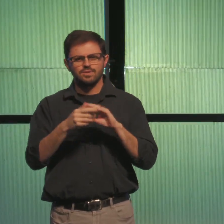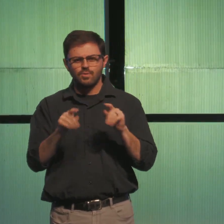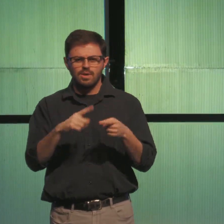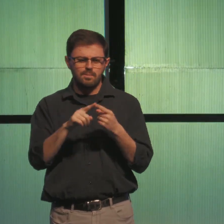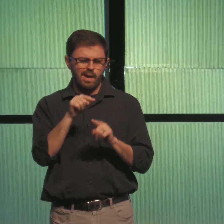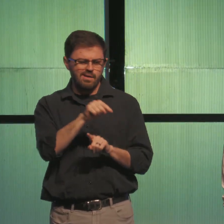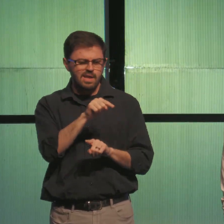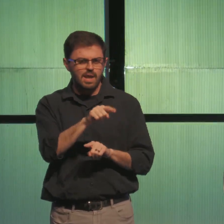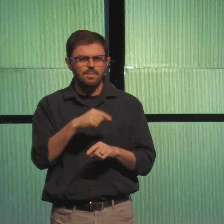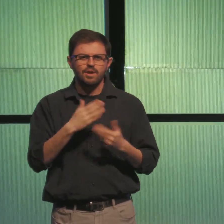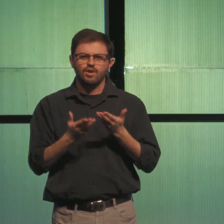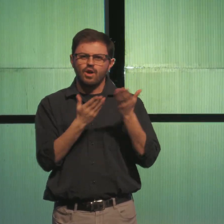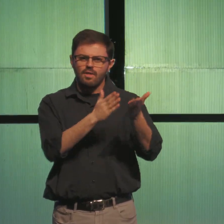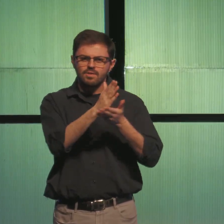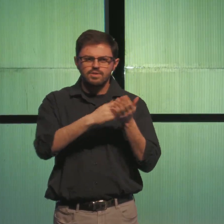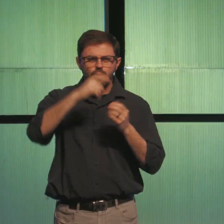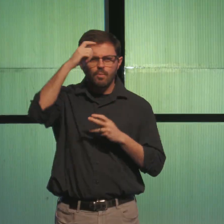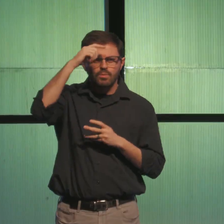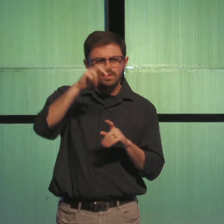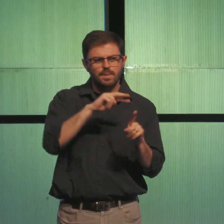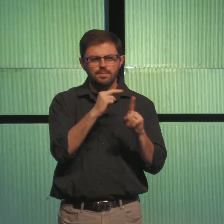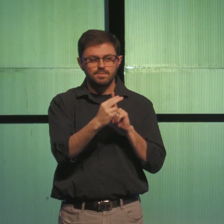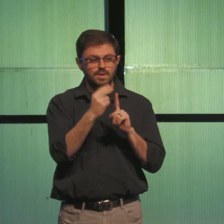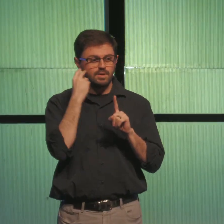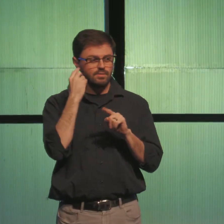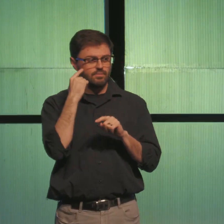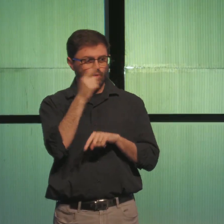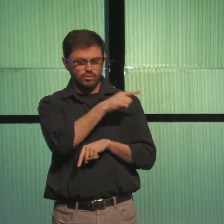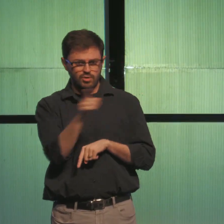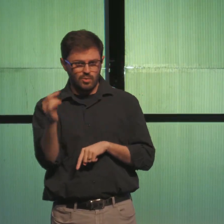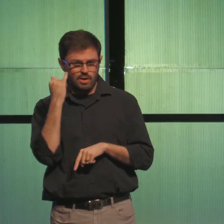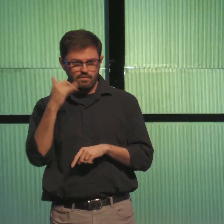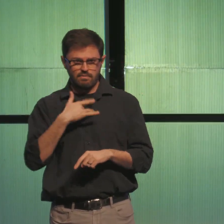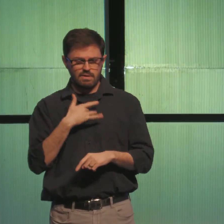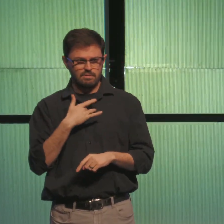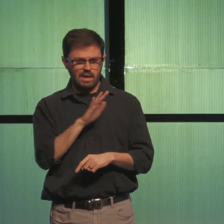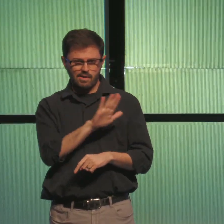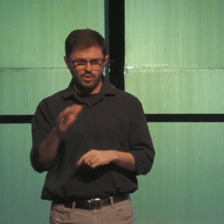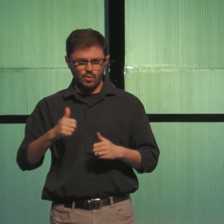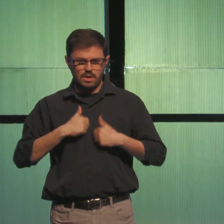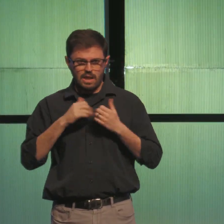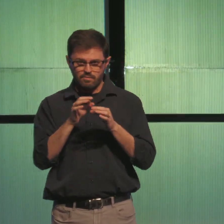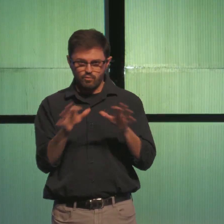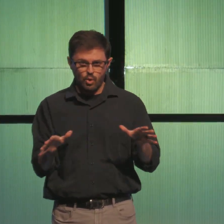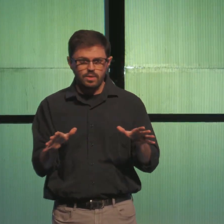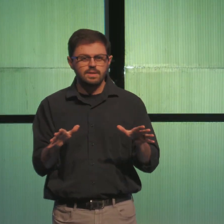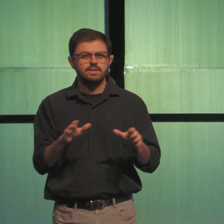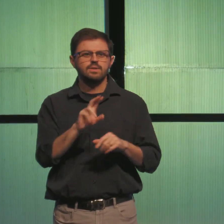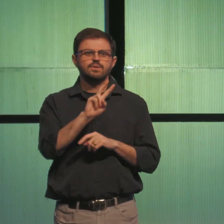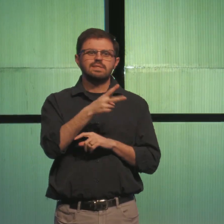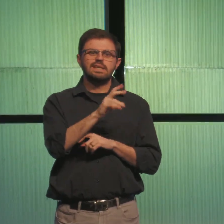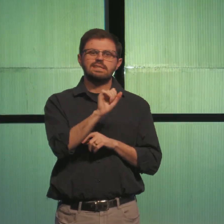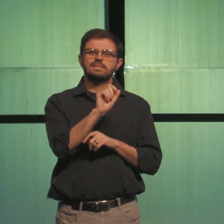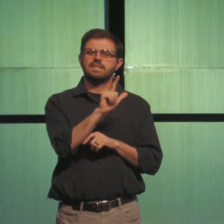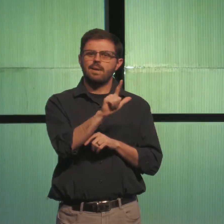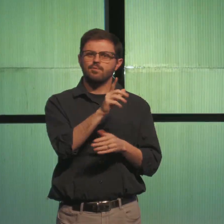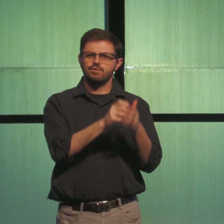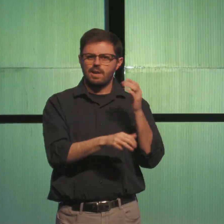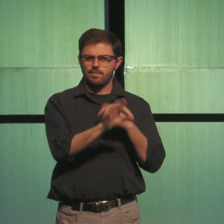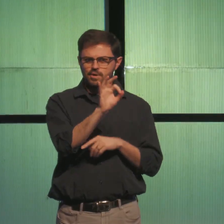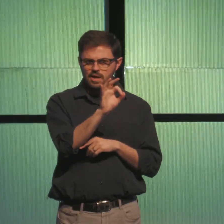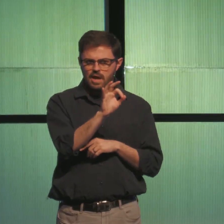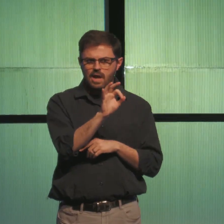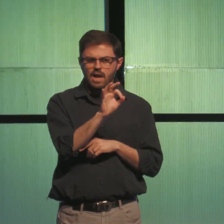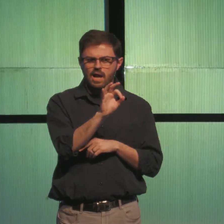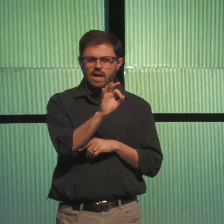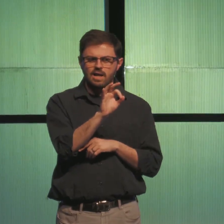and some perspective when all of a sudden your life feels worthless. Okay? So 2 Samuel chapter 9, you can